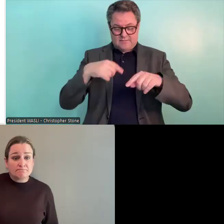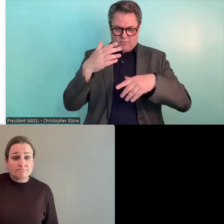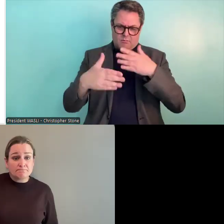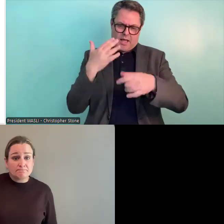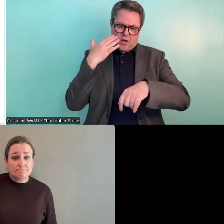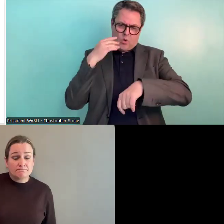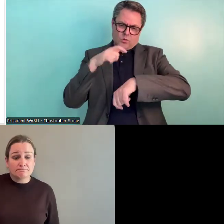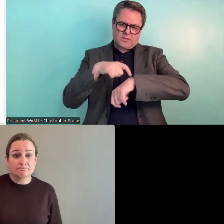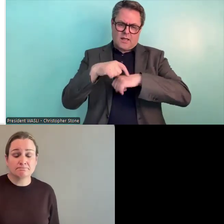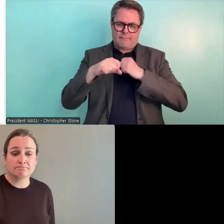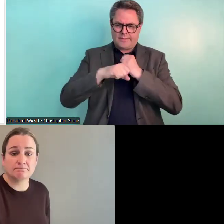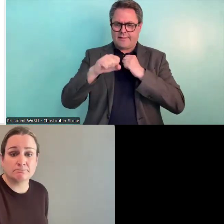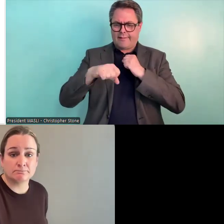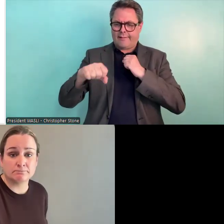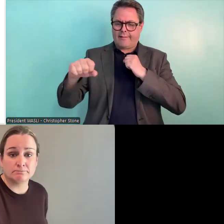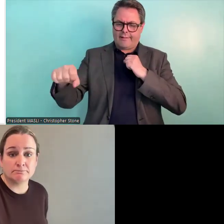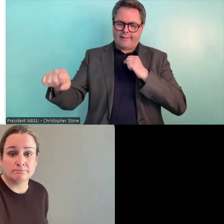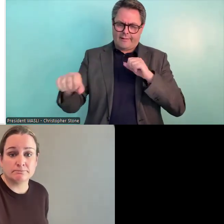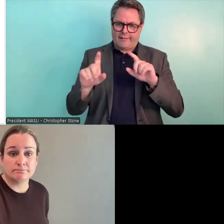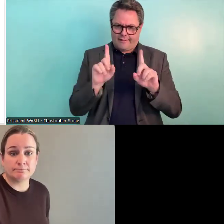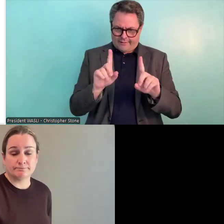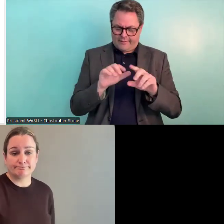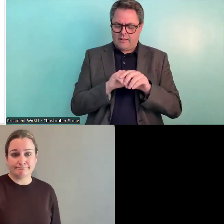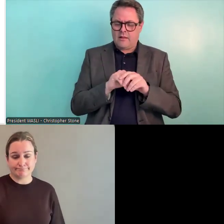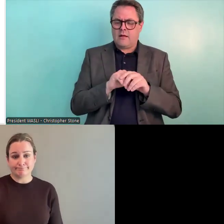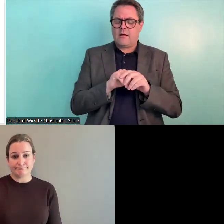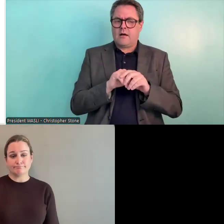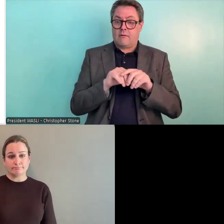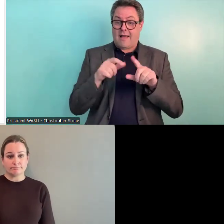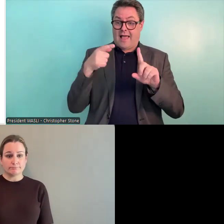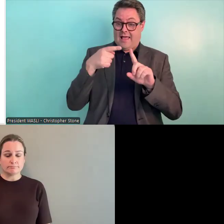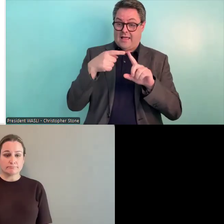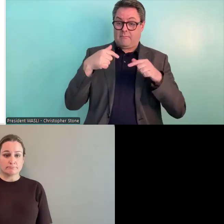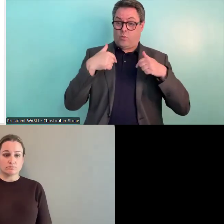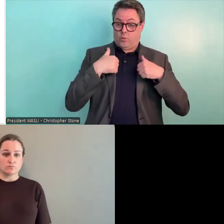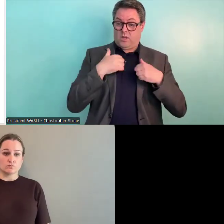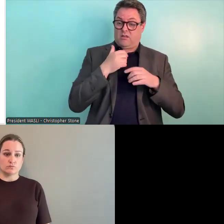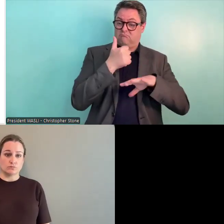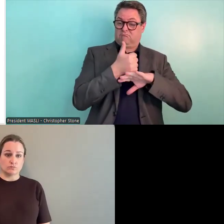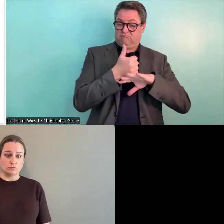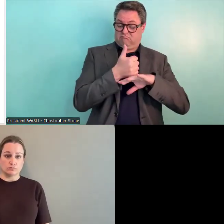So just for clarification, I know this is taking a little bit longer than we might like.